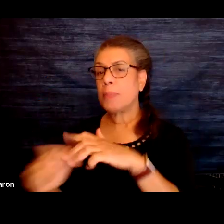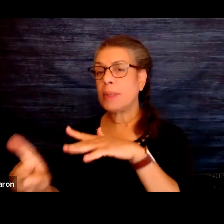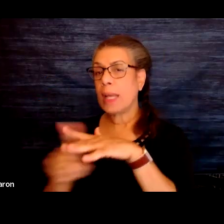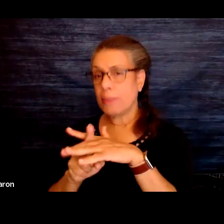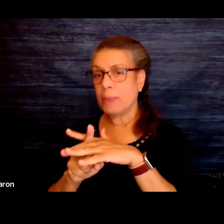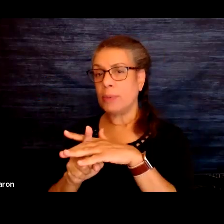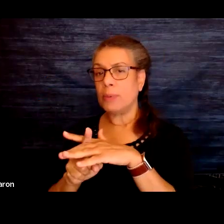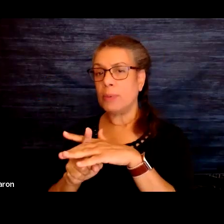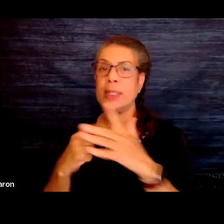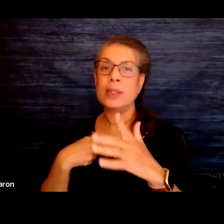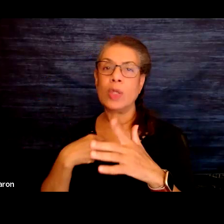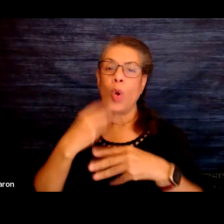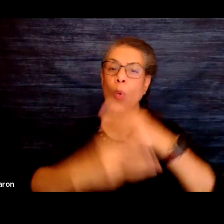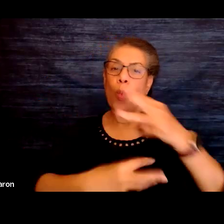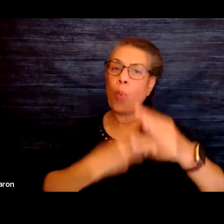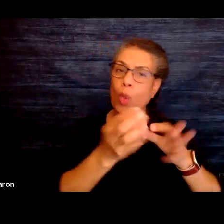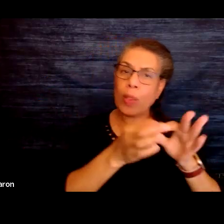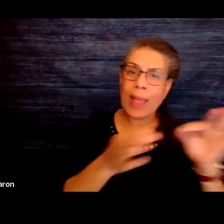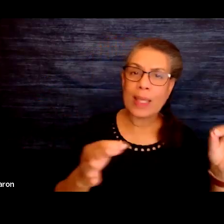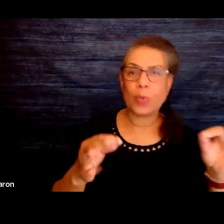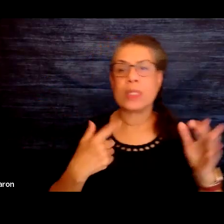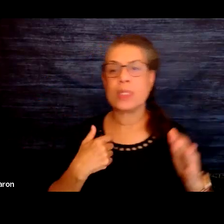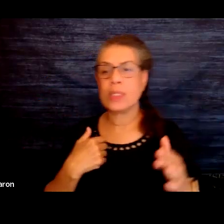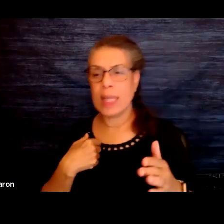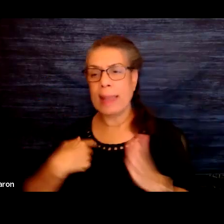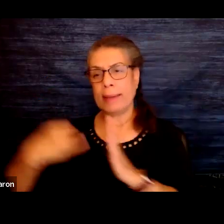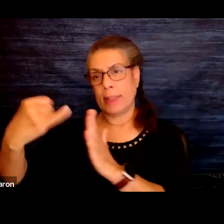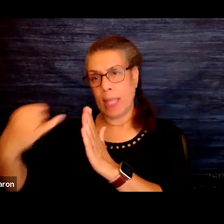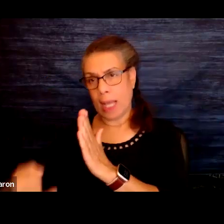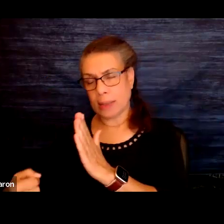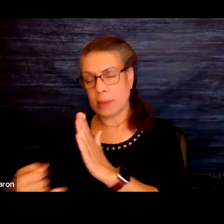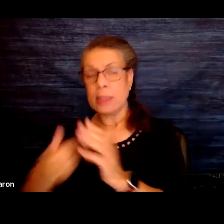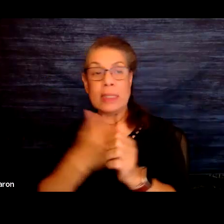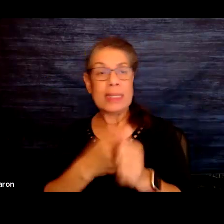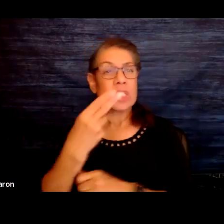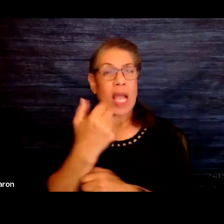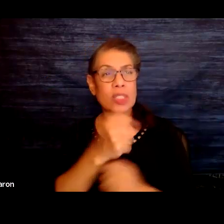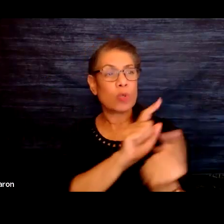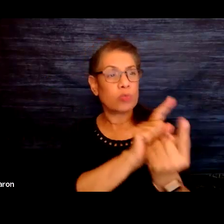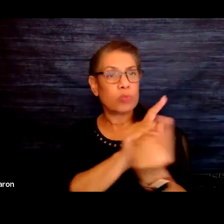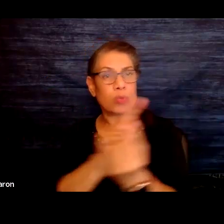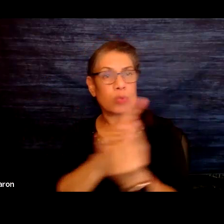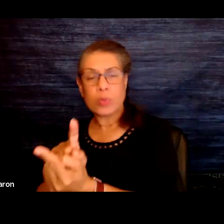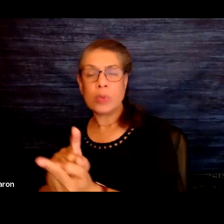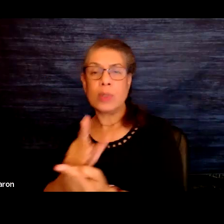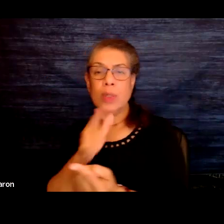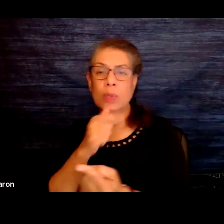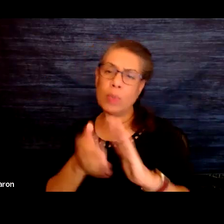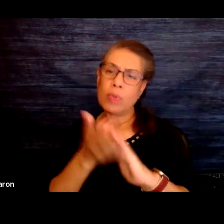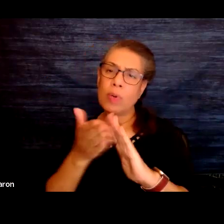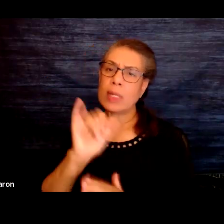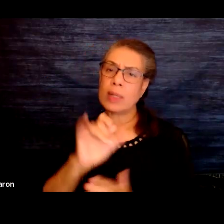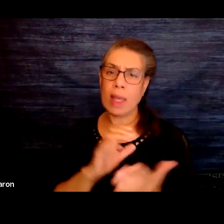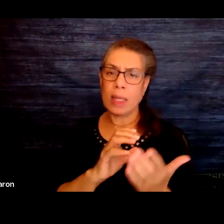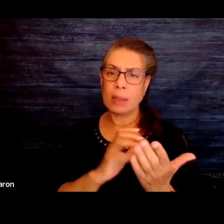education and world language and the arts. So through that process, we met with each high school at that time. It was the Division of Academics that was doing it at the time.